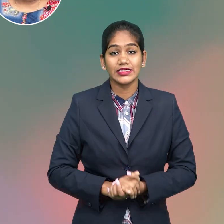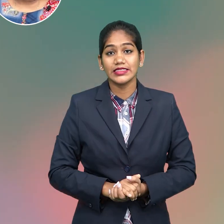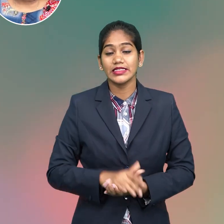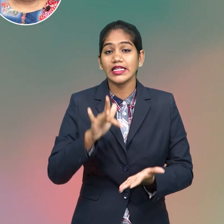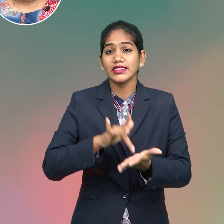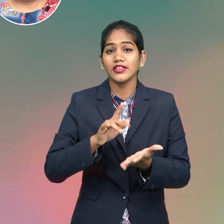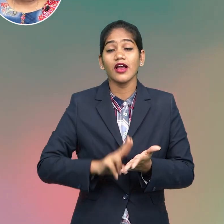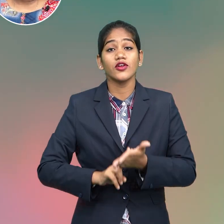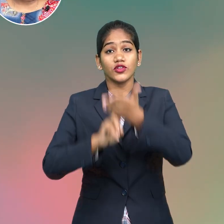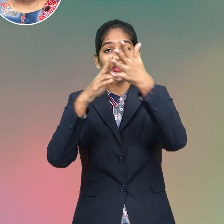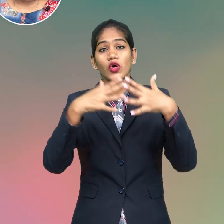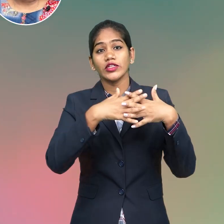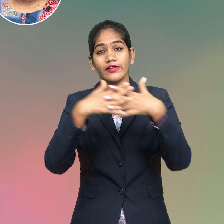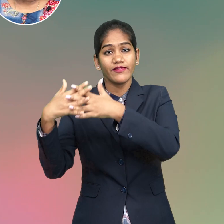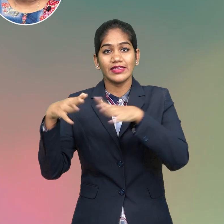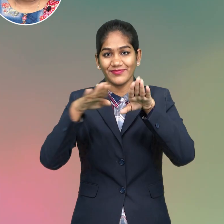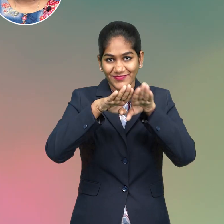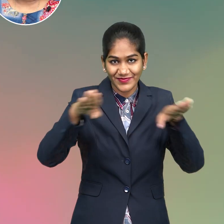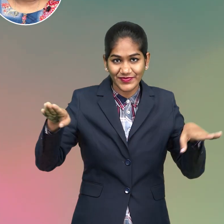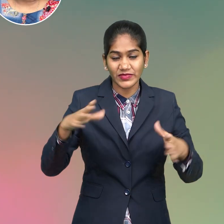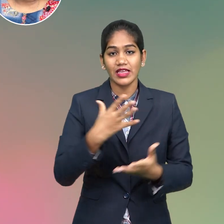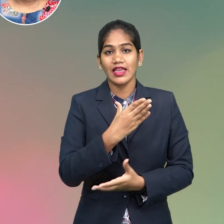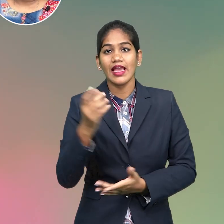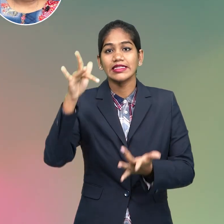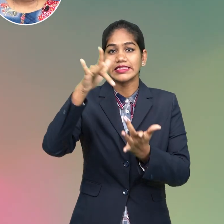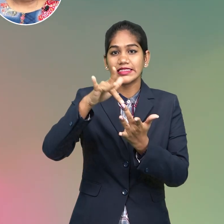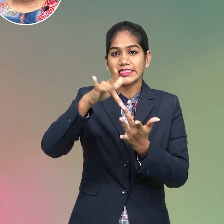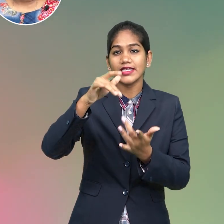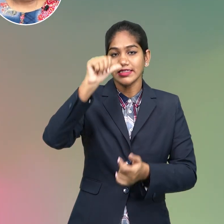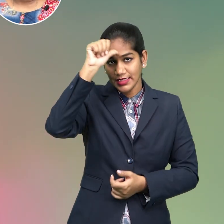especially in the northwest plains and central India.